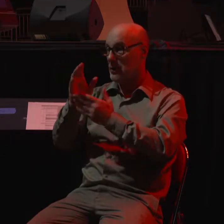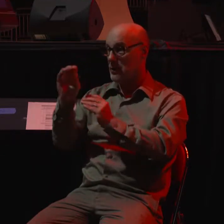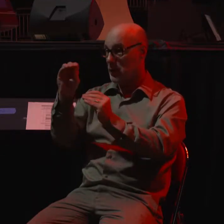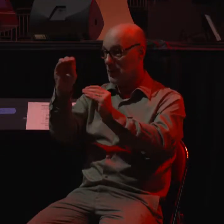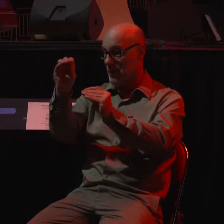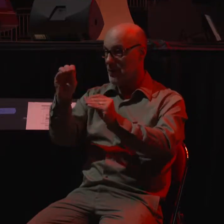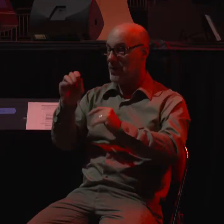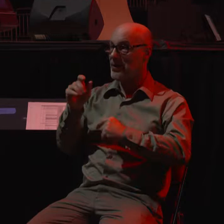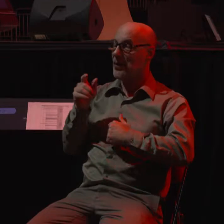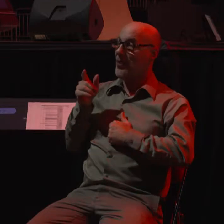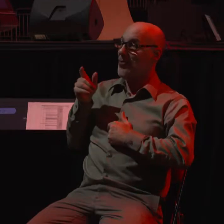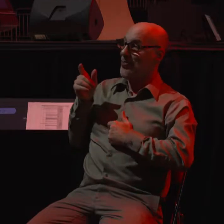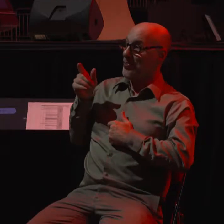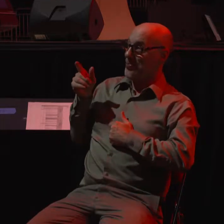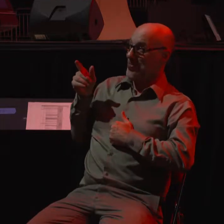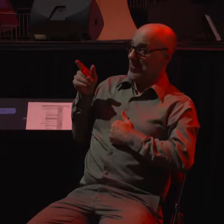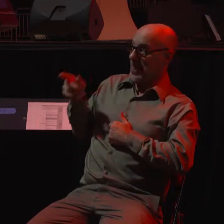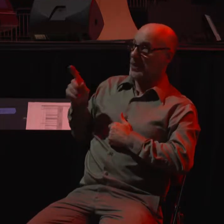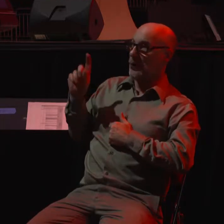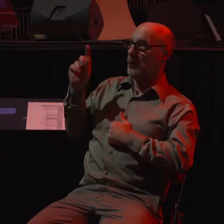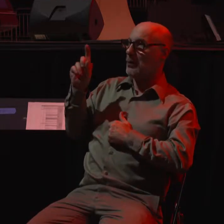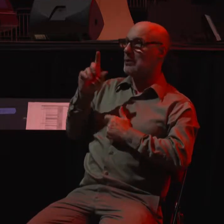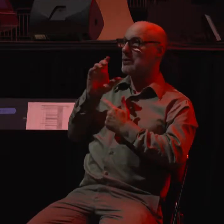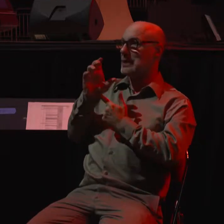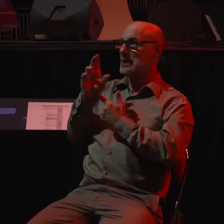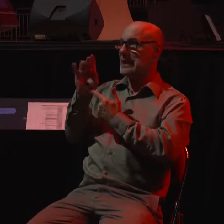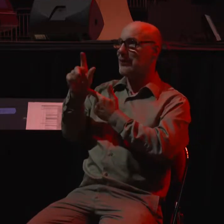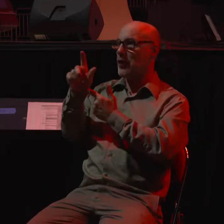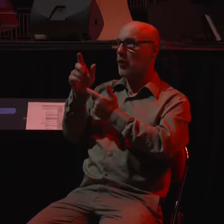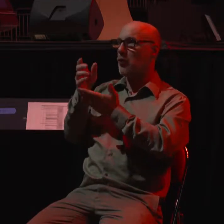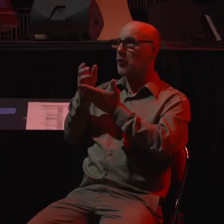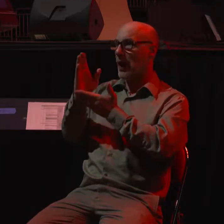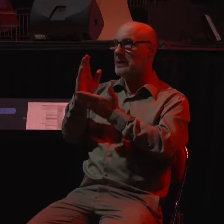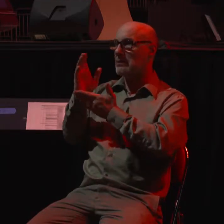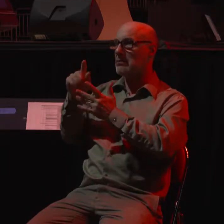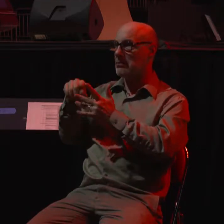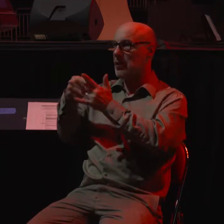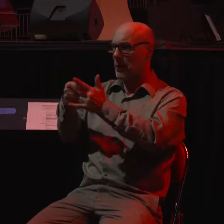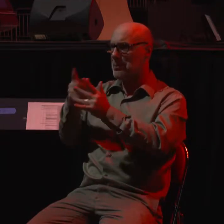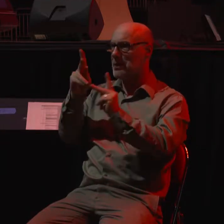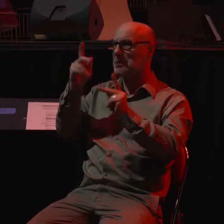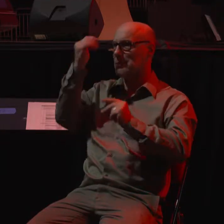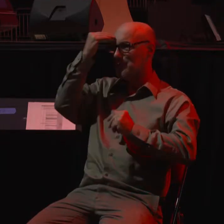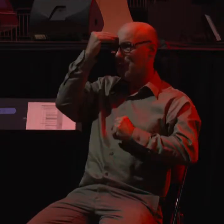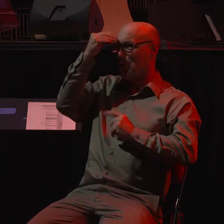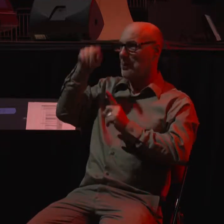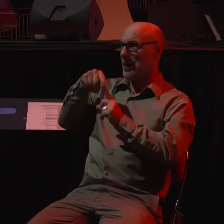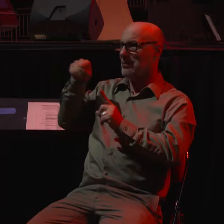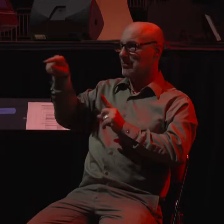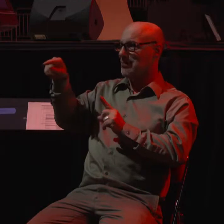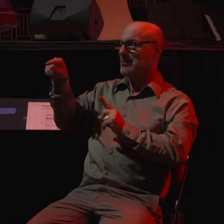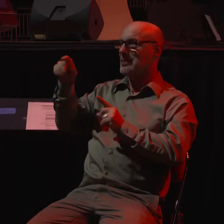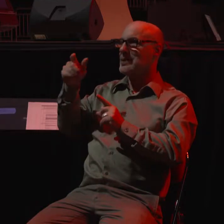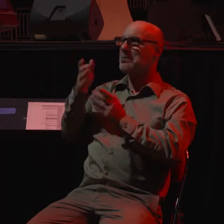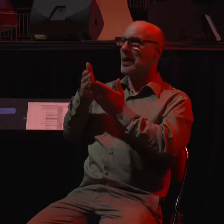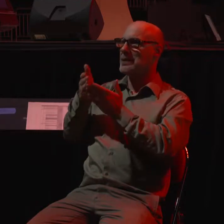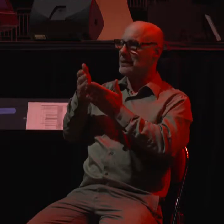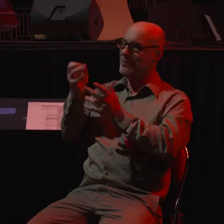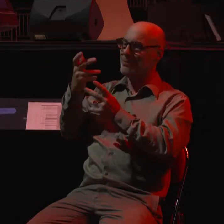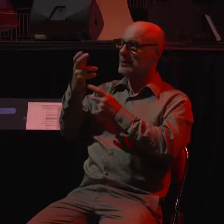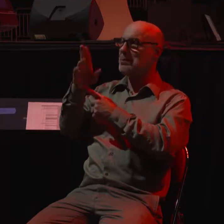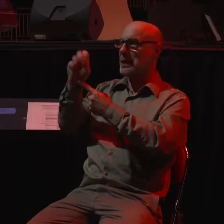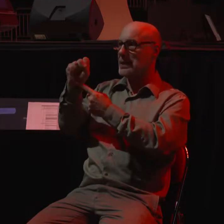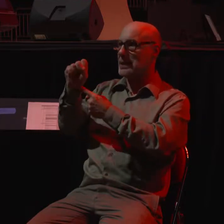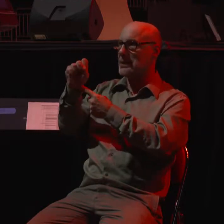really launched at that point as the sort of the figure that many people will know of him in the day as a sort of the figurehead of the civil rights movement, the